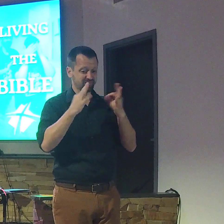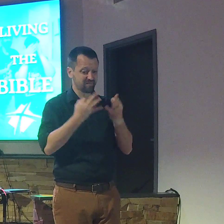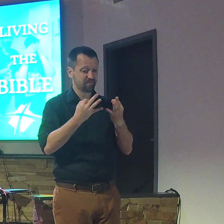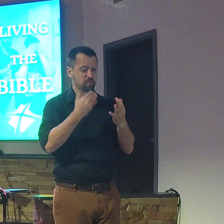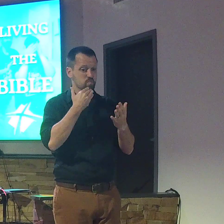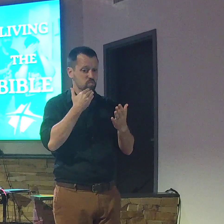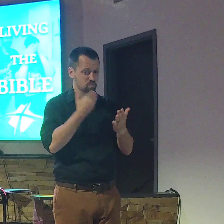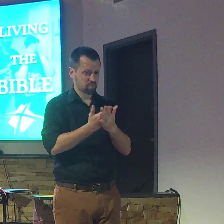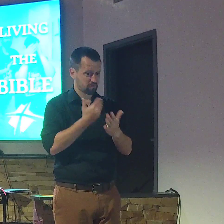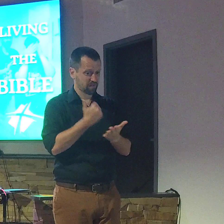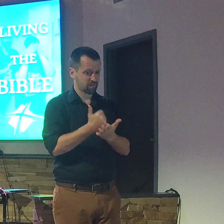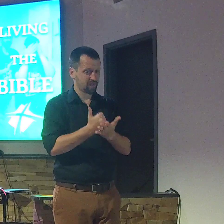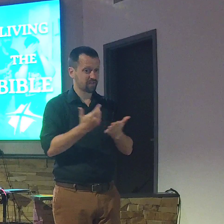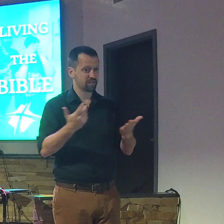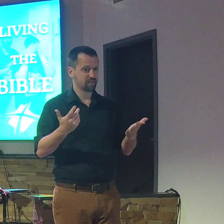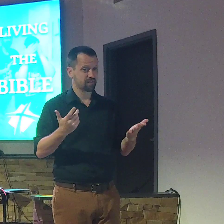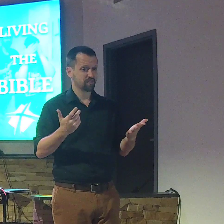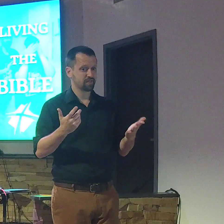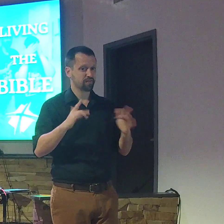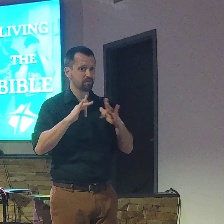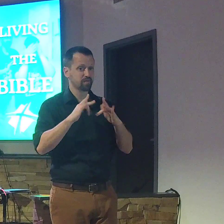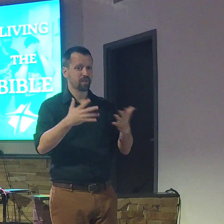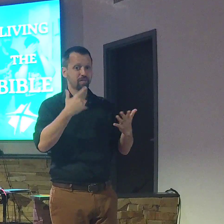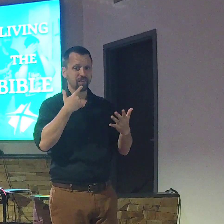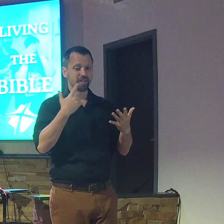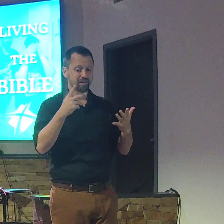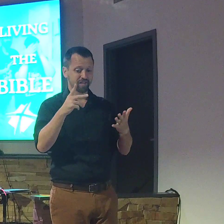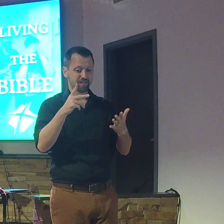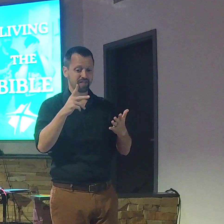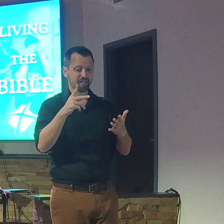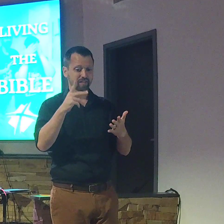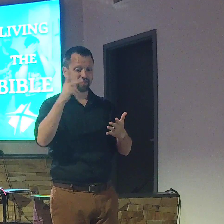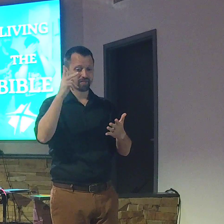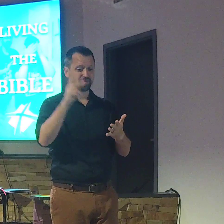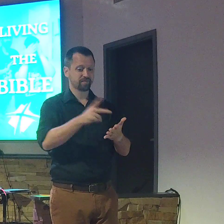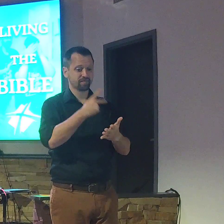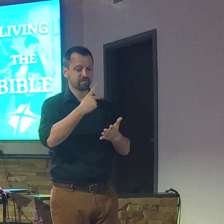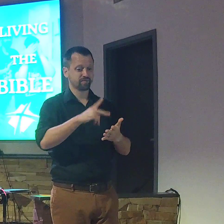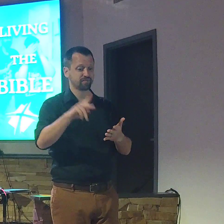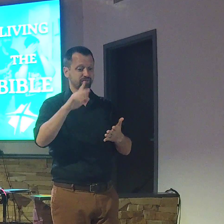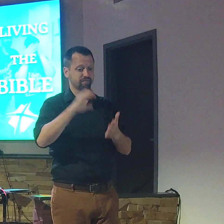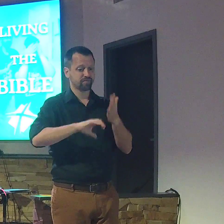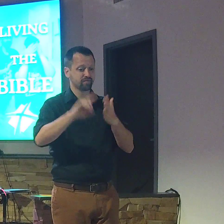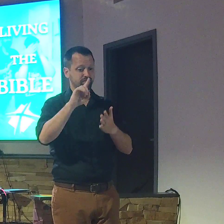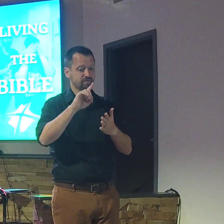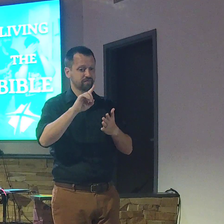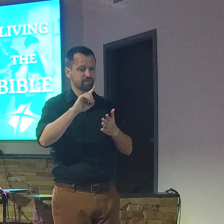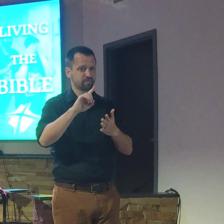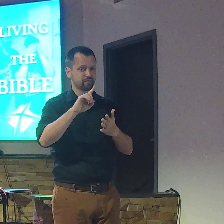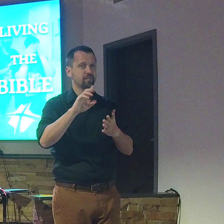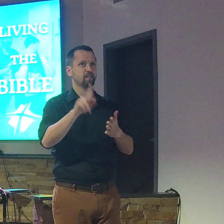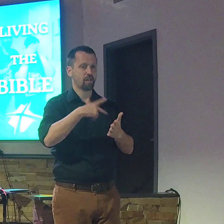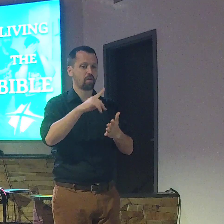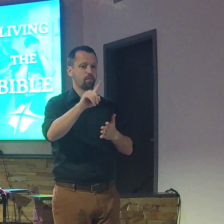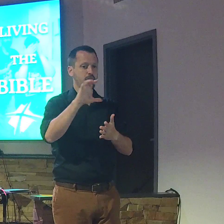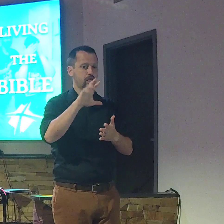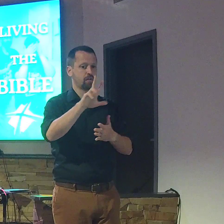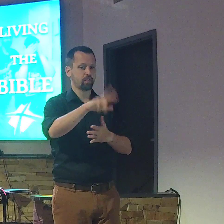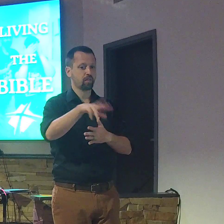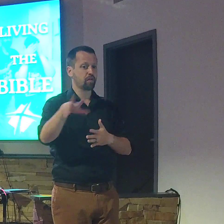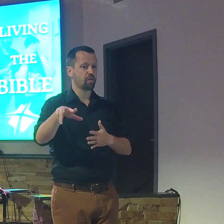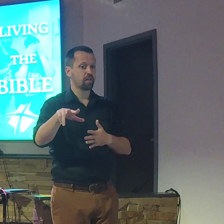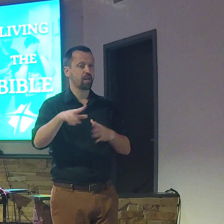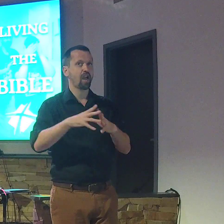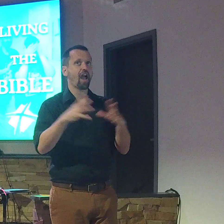Amen? The Bible says this in Psalm chapter 133. It says, how